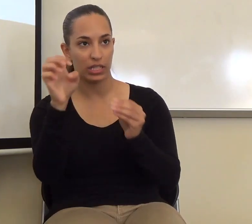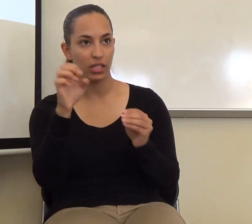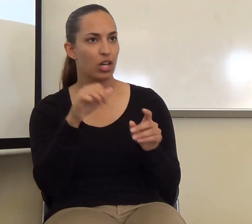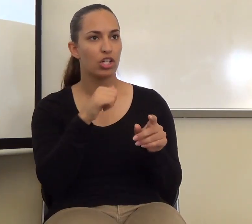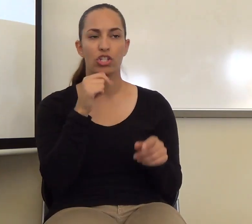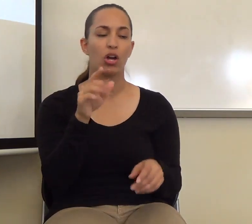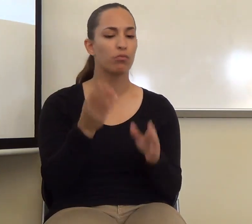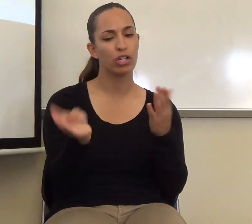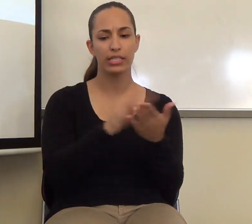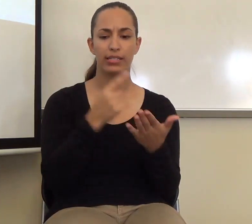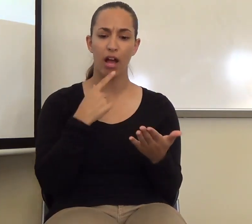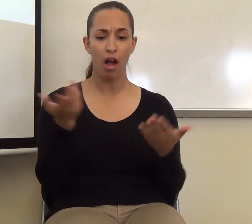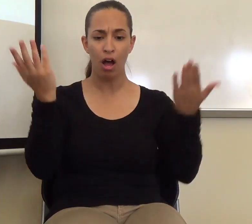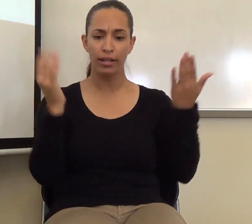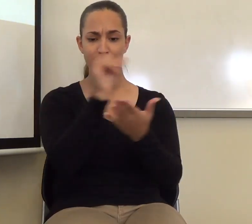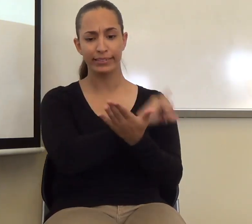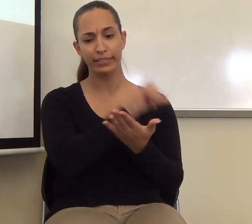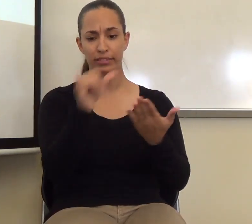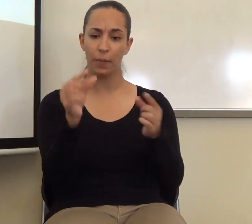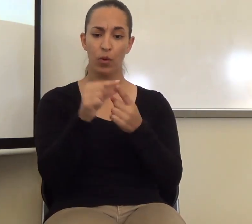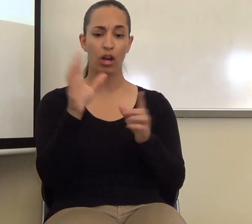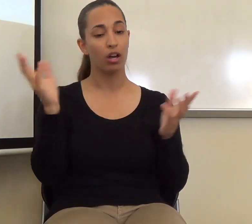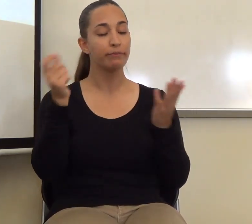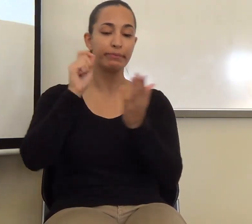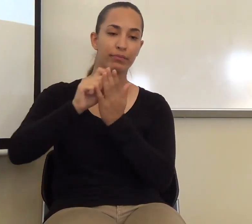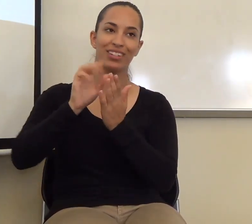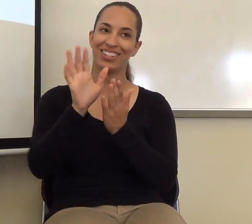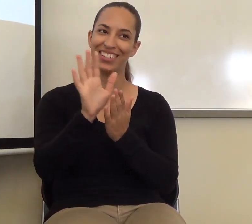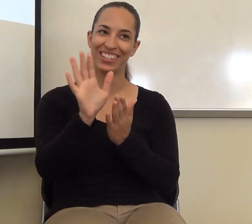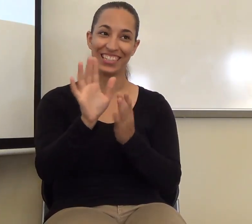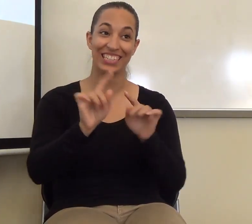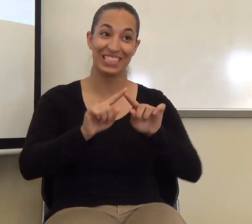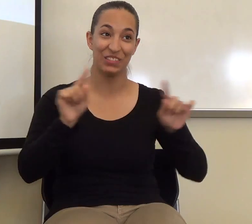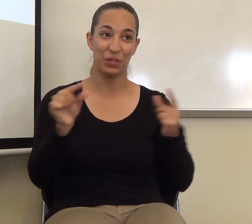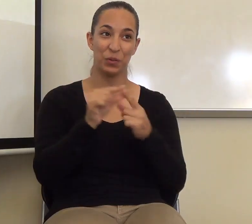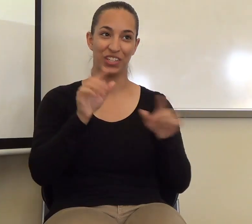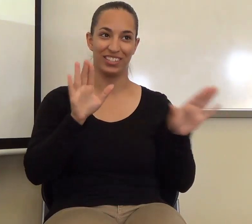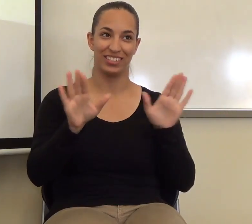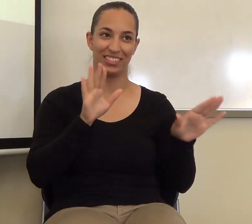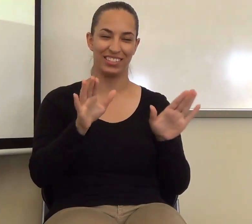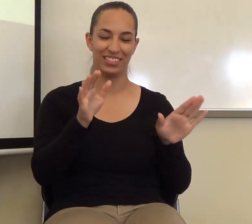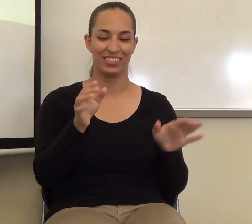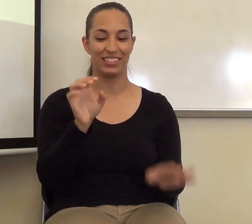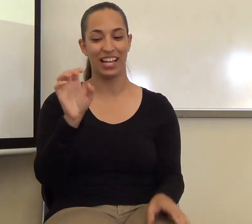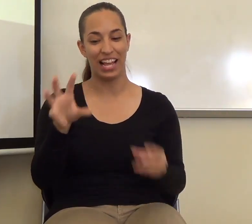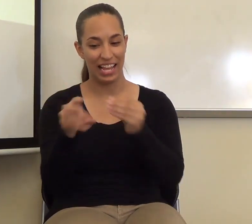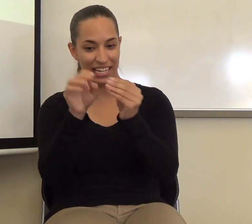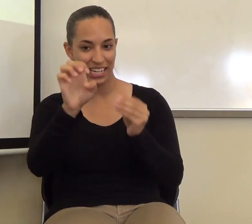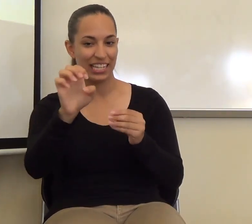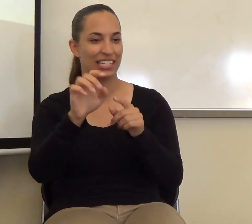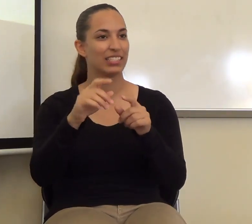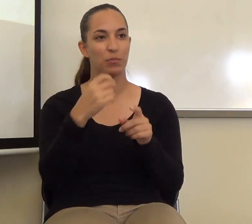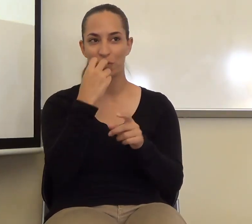uh-oh, here's the same word again. All right, I just wanted to give you a heads up on that one. Okay, so I'm going to give you that.